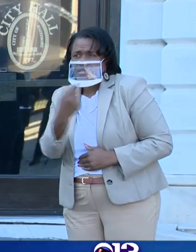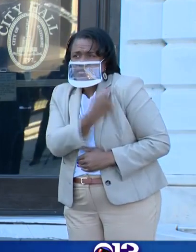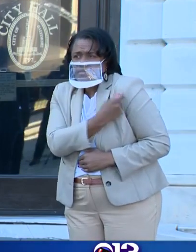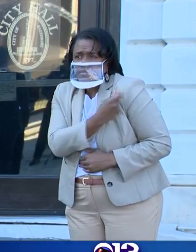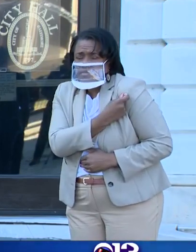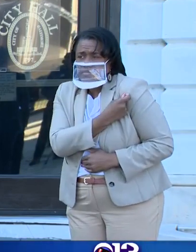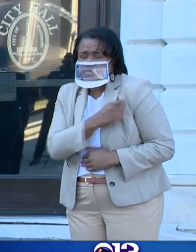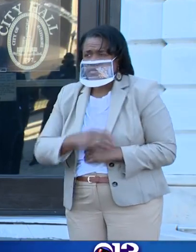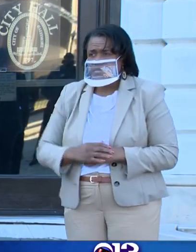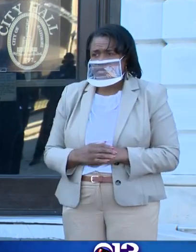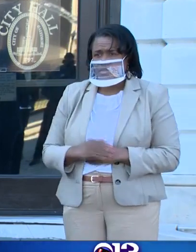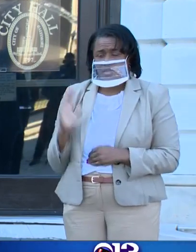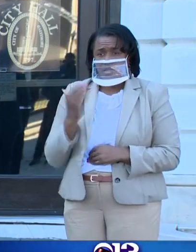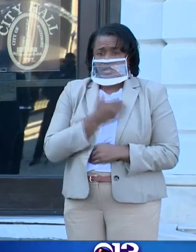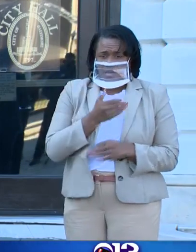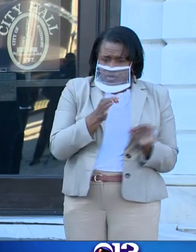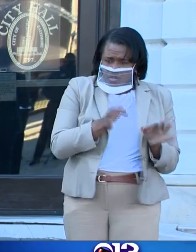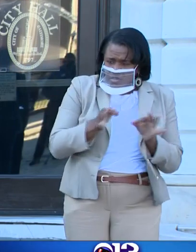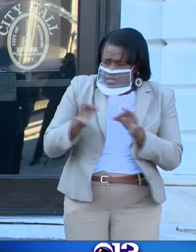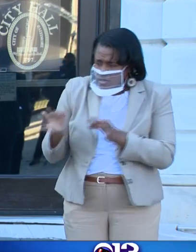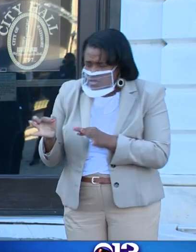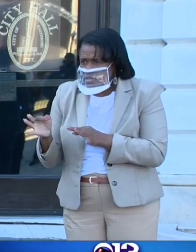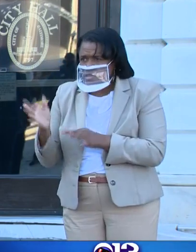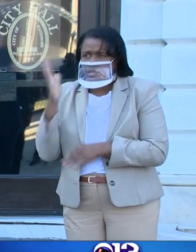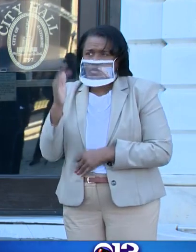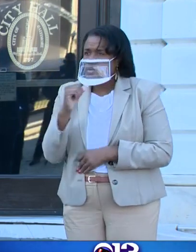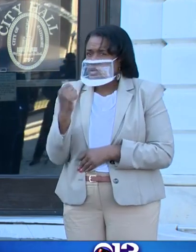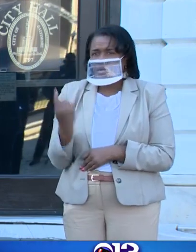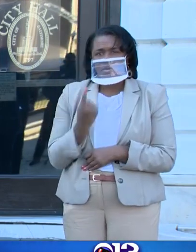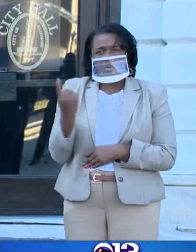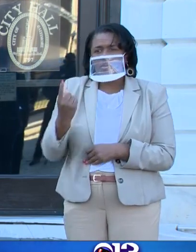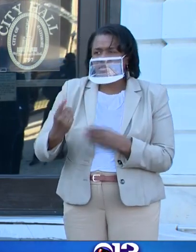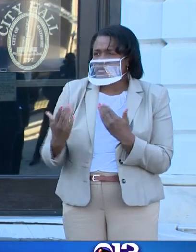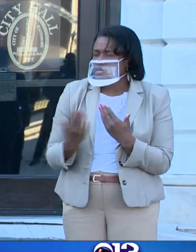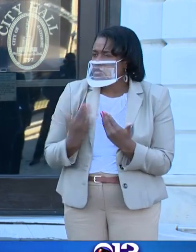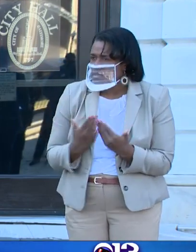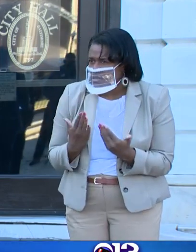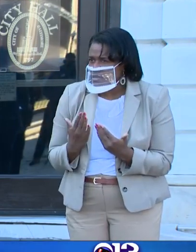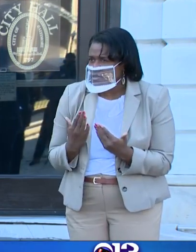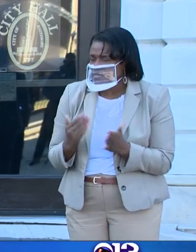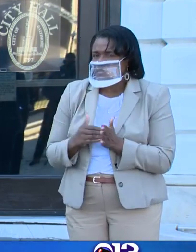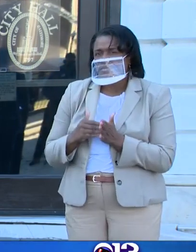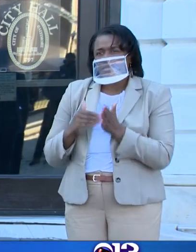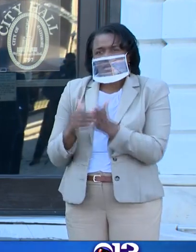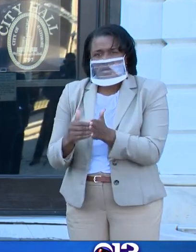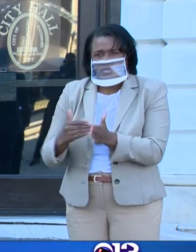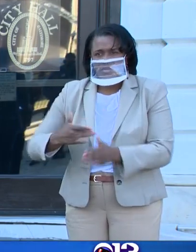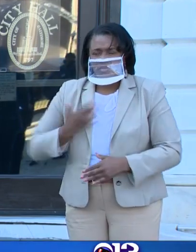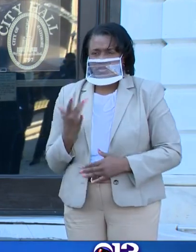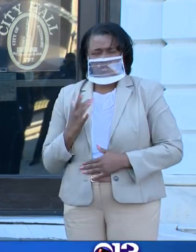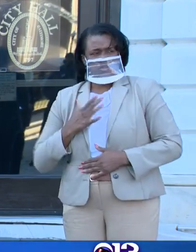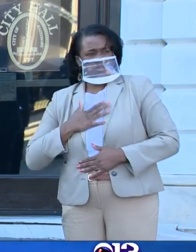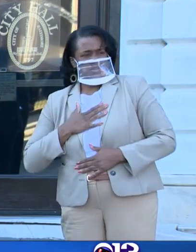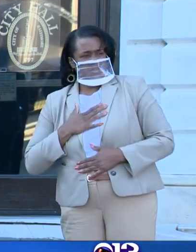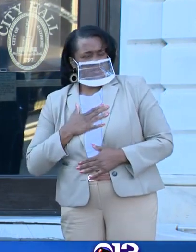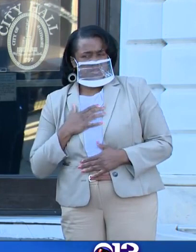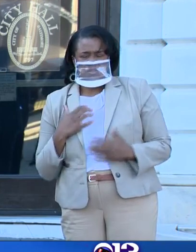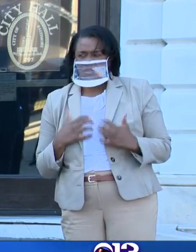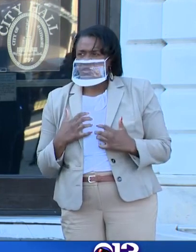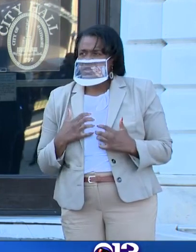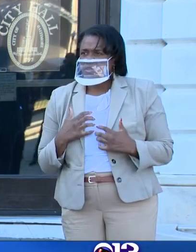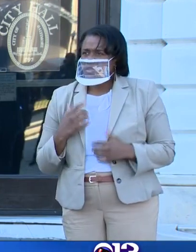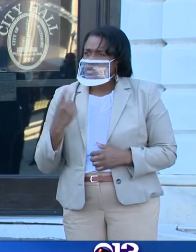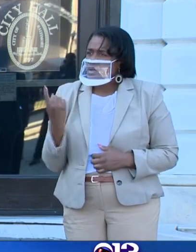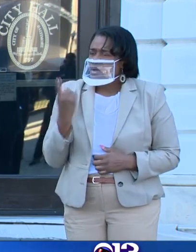Our decisions will not always be easy and often will feel harsh, but they will